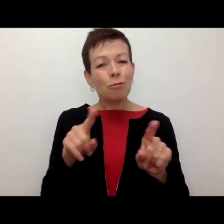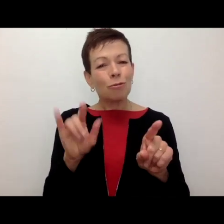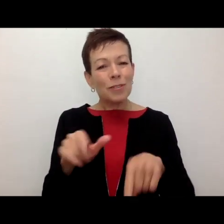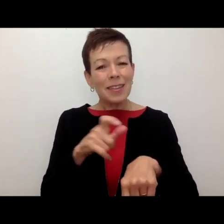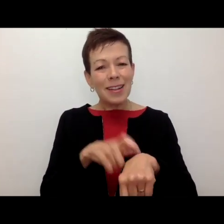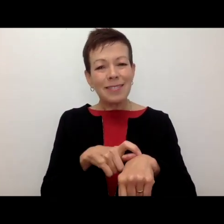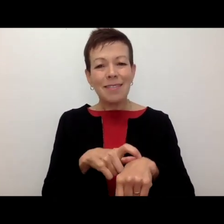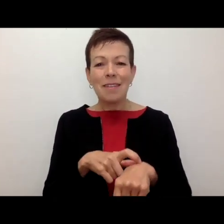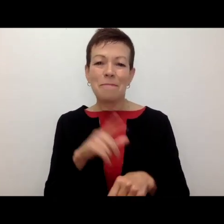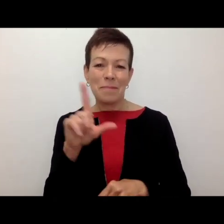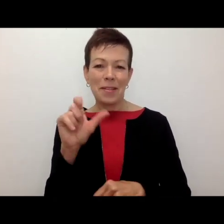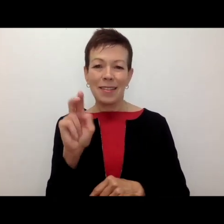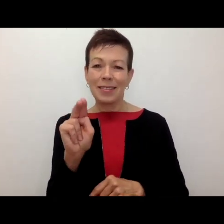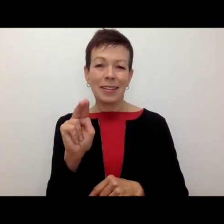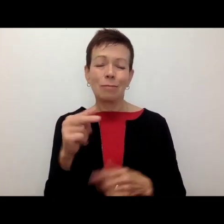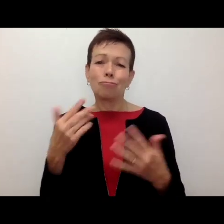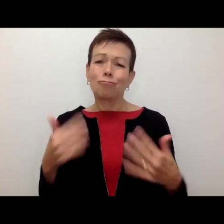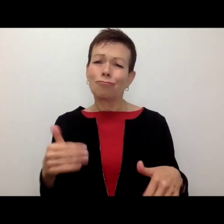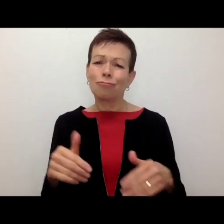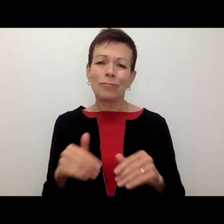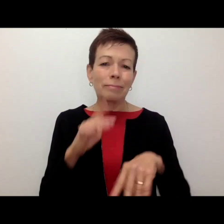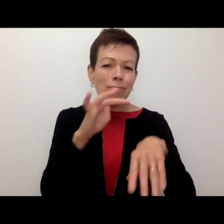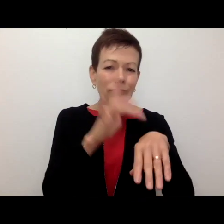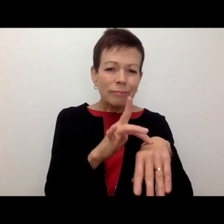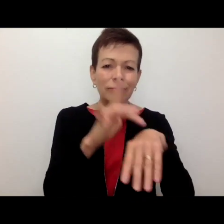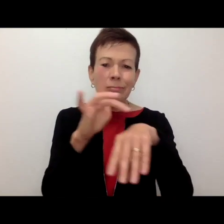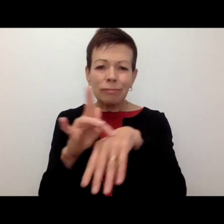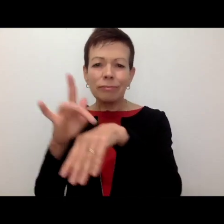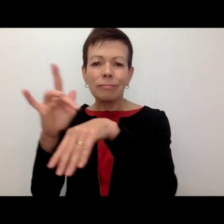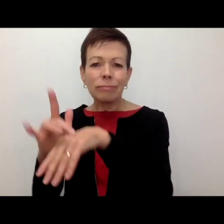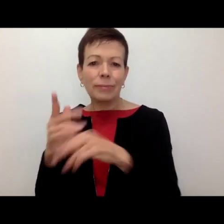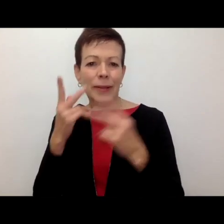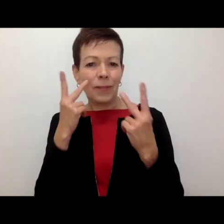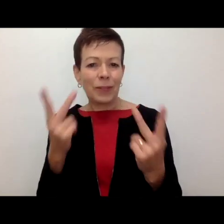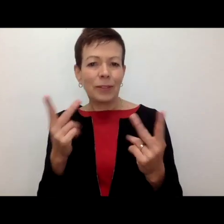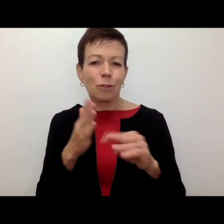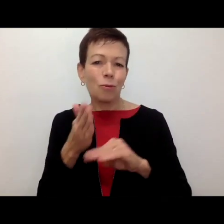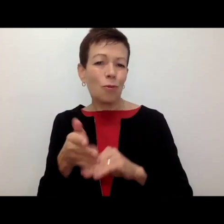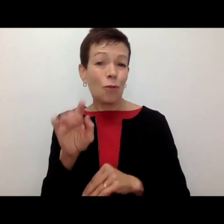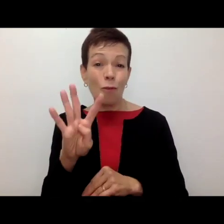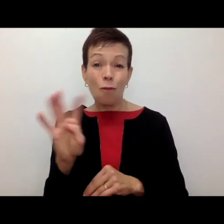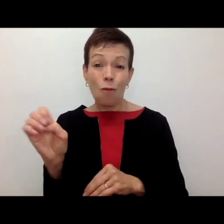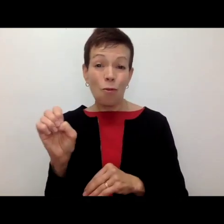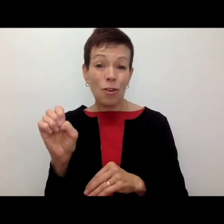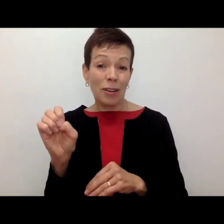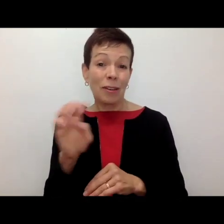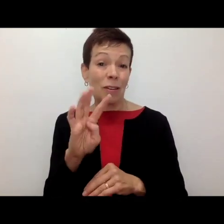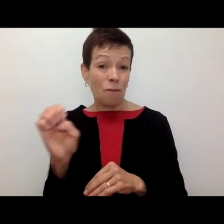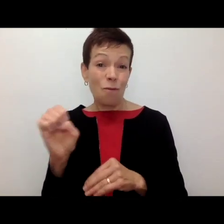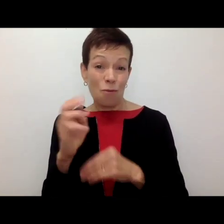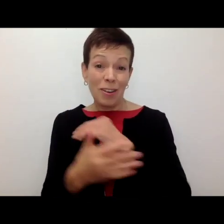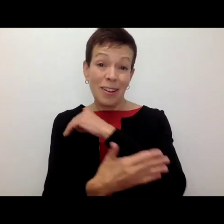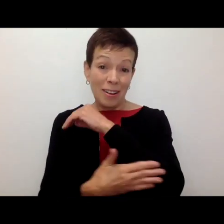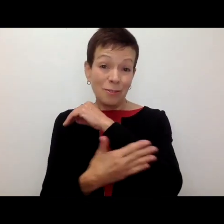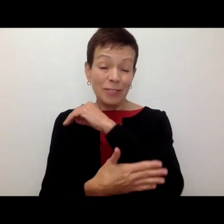During that time, Len visited over 40 countries, 40 different